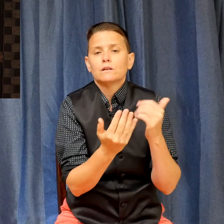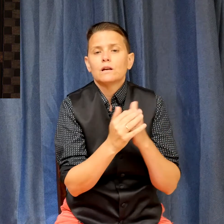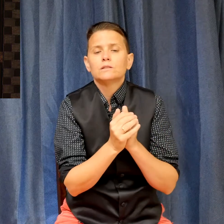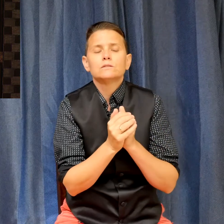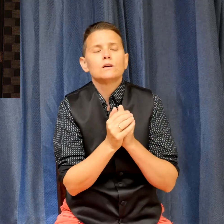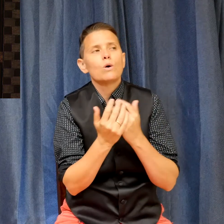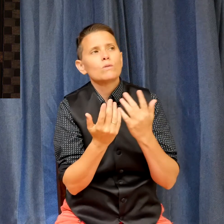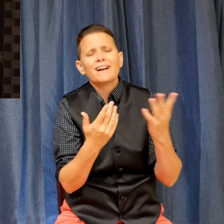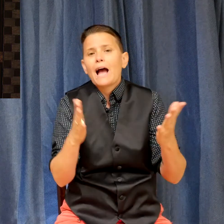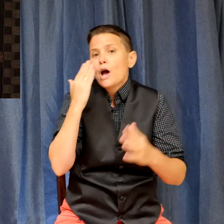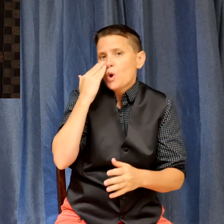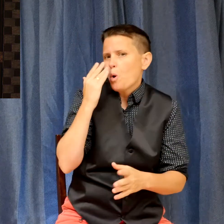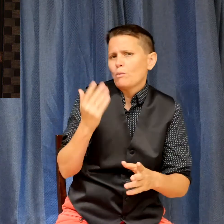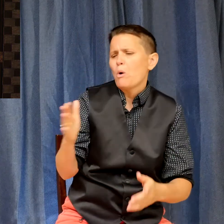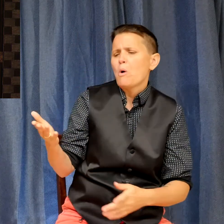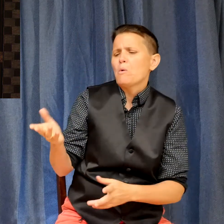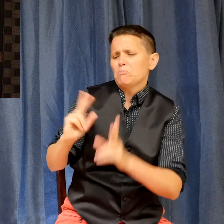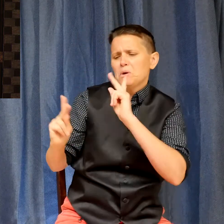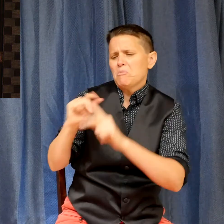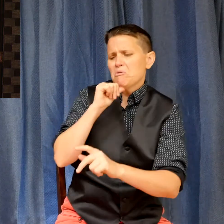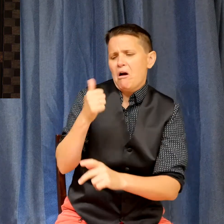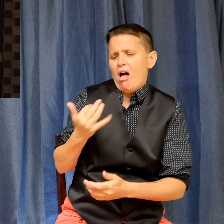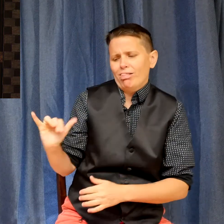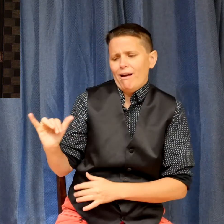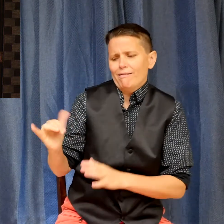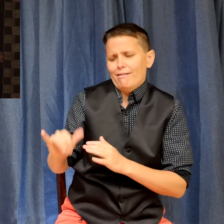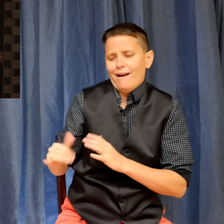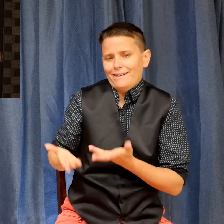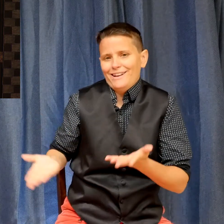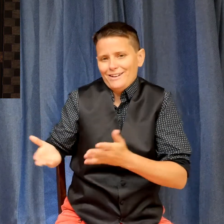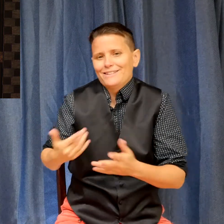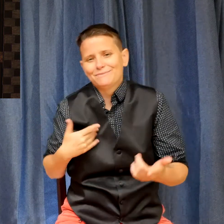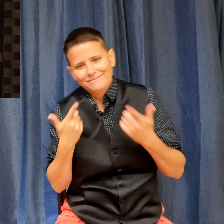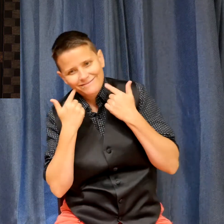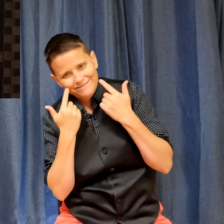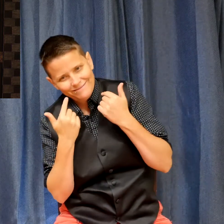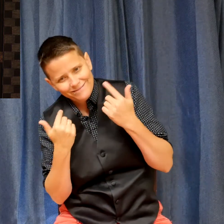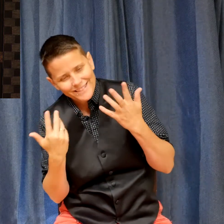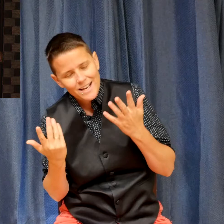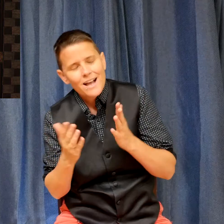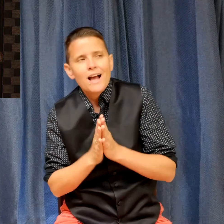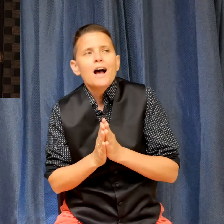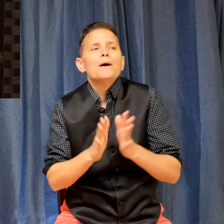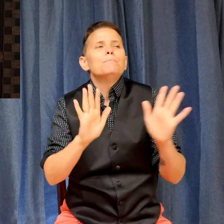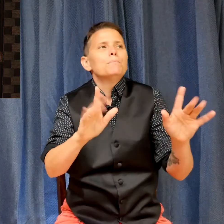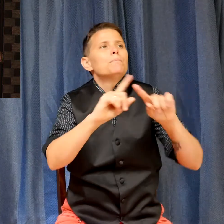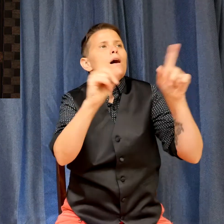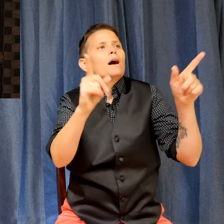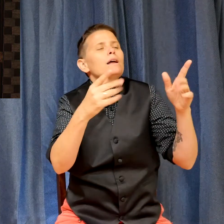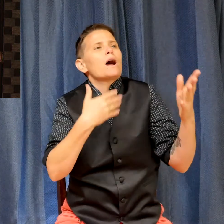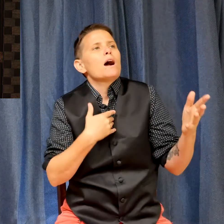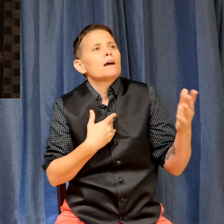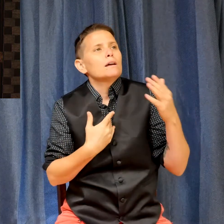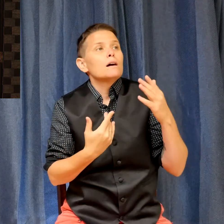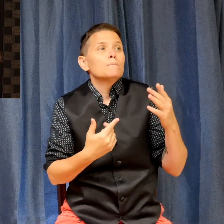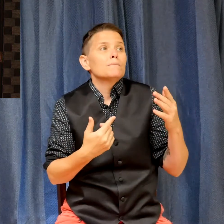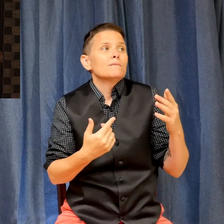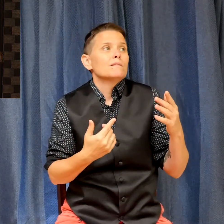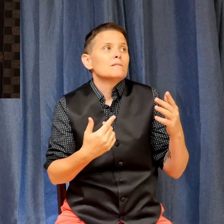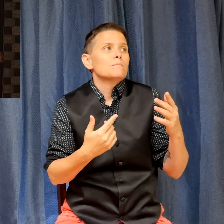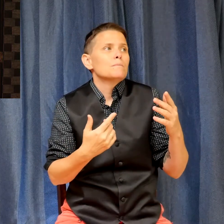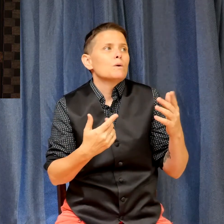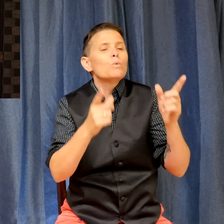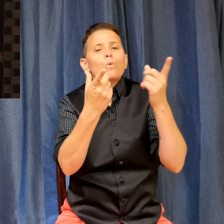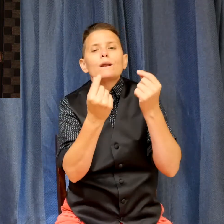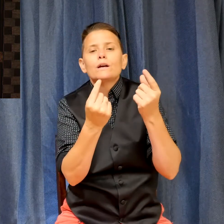I think I did a video the first time, and I just requested that people not offer me solutions. Yeah.